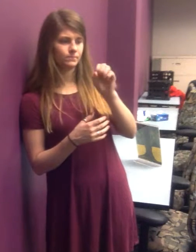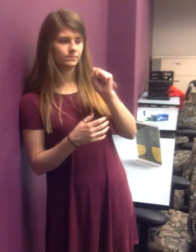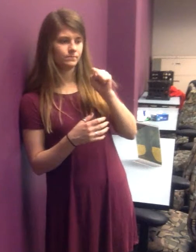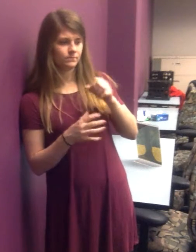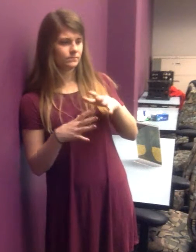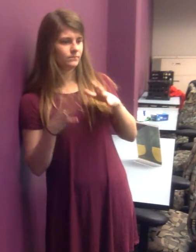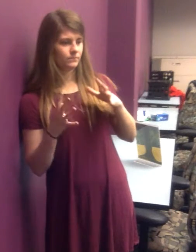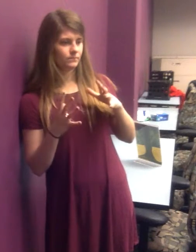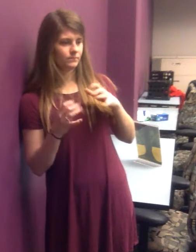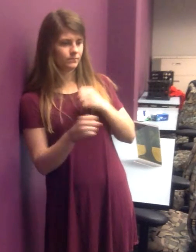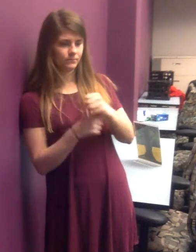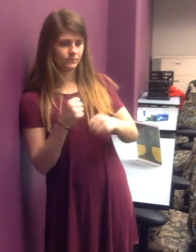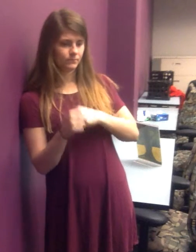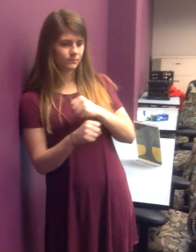say we didn't warn them.